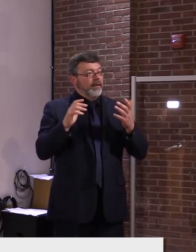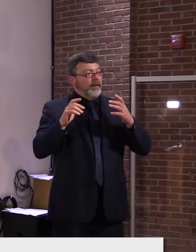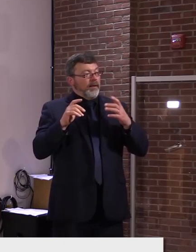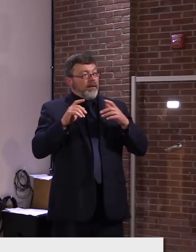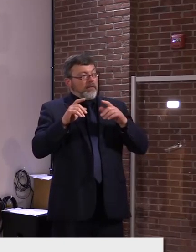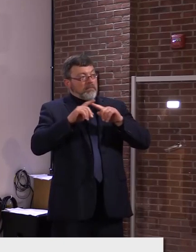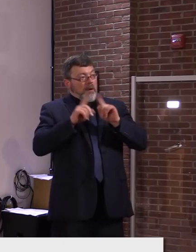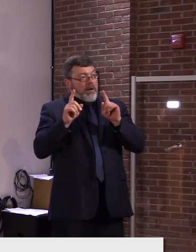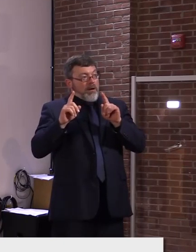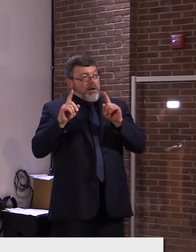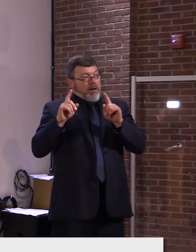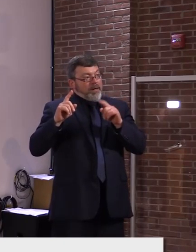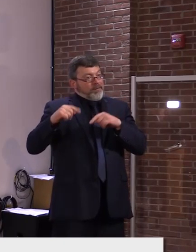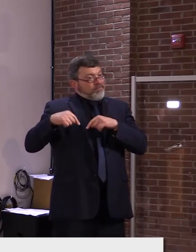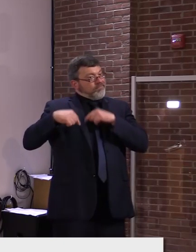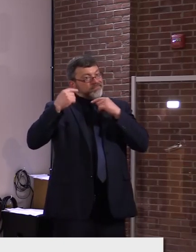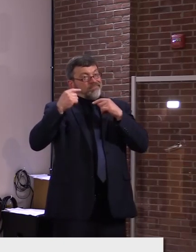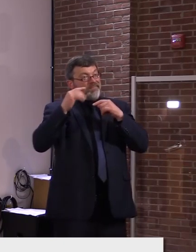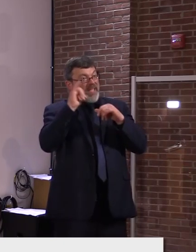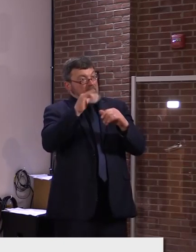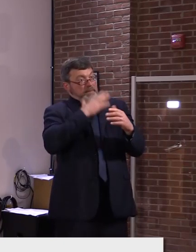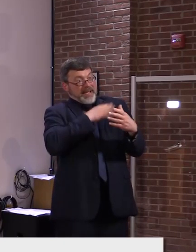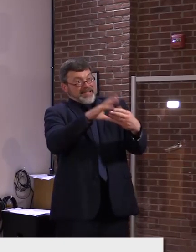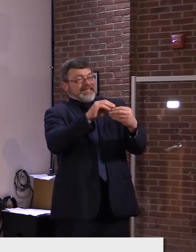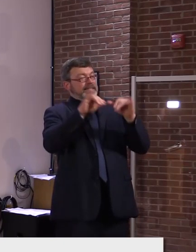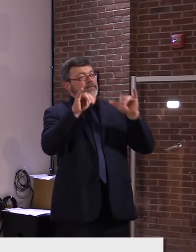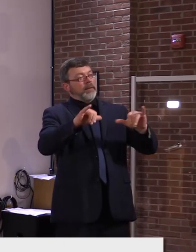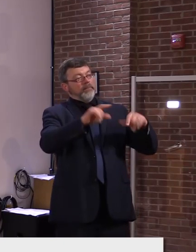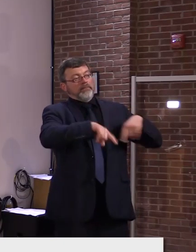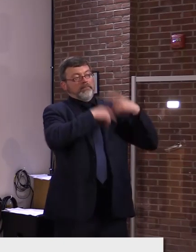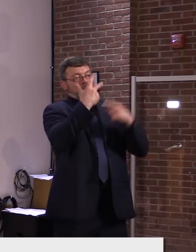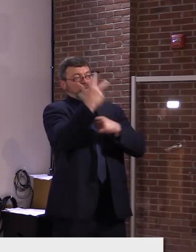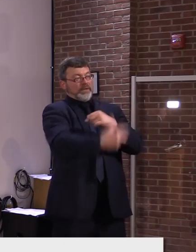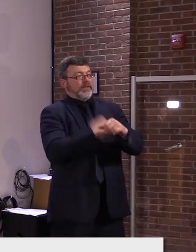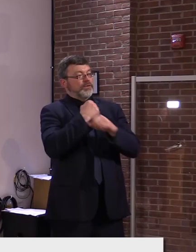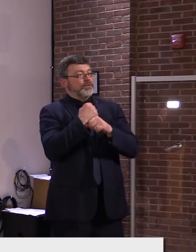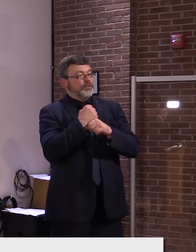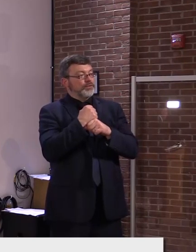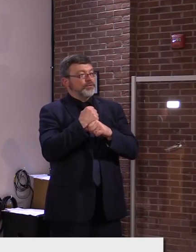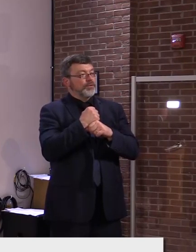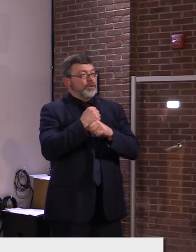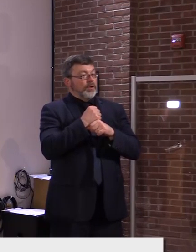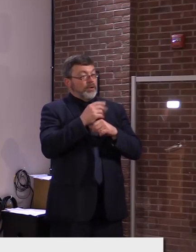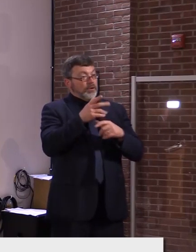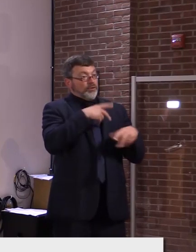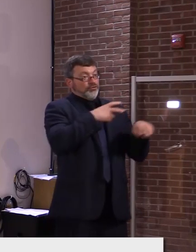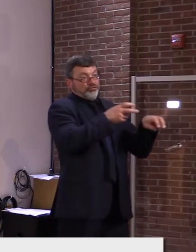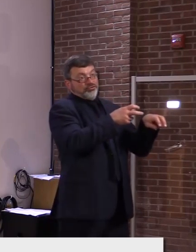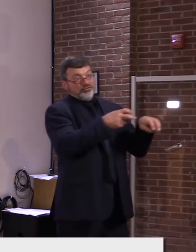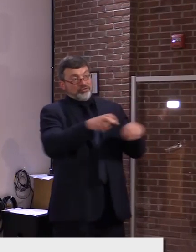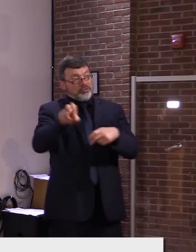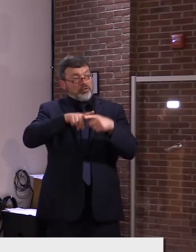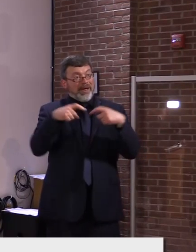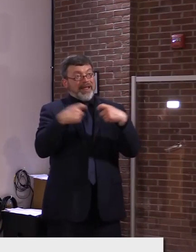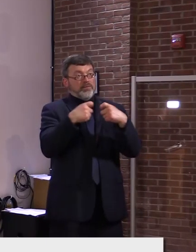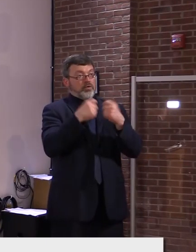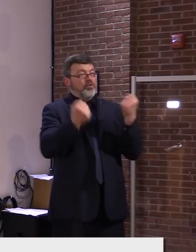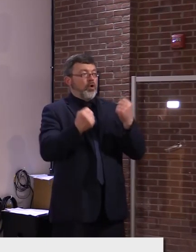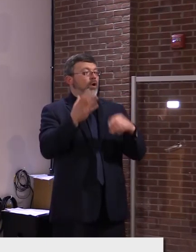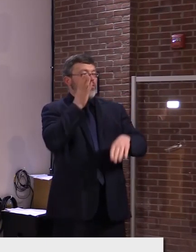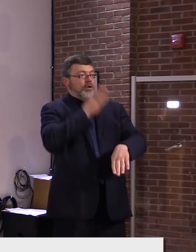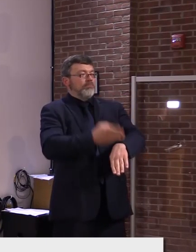think when I talked about this 3 years ago and seeing President Biden, because I mentioned the F-150, I think, in one of